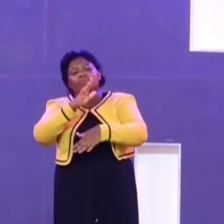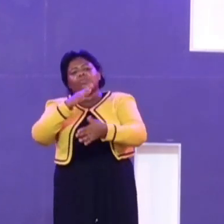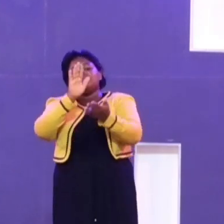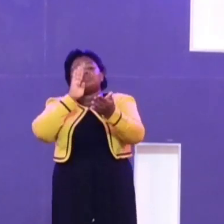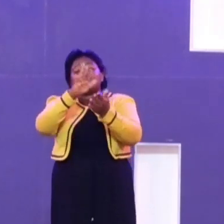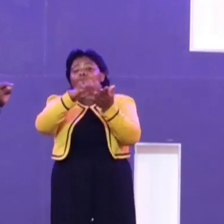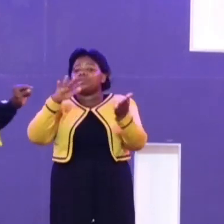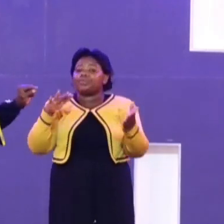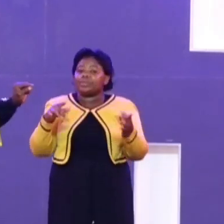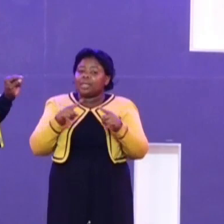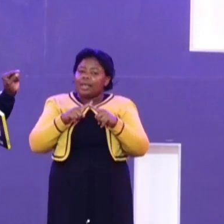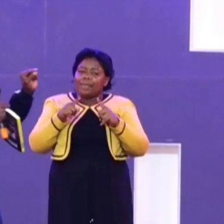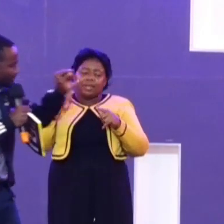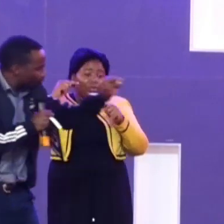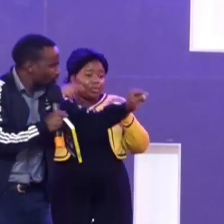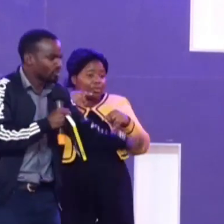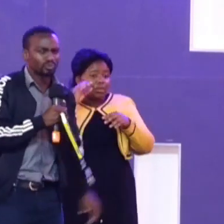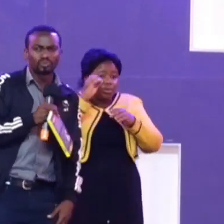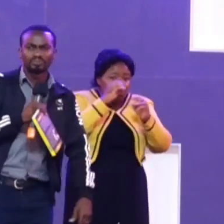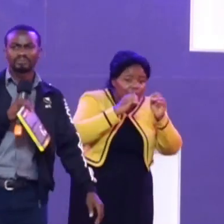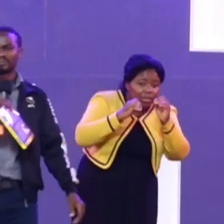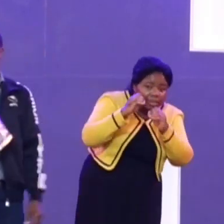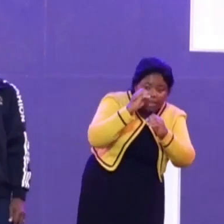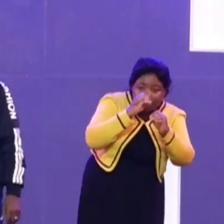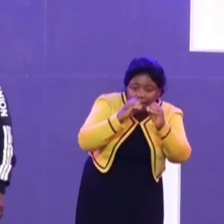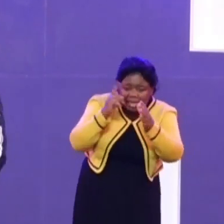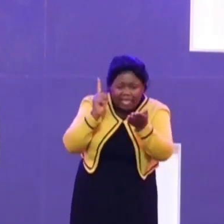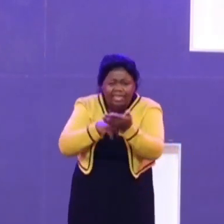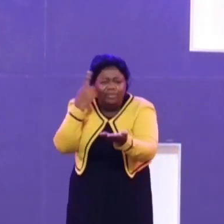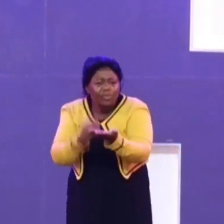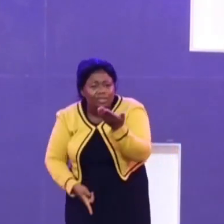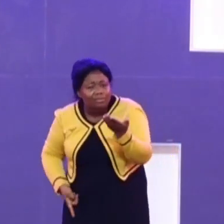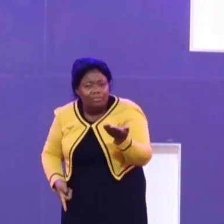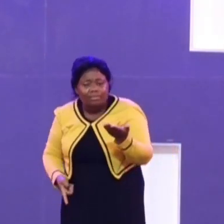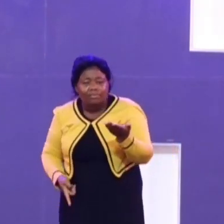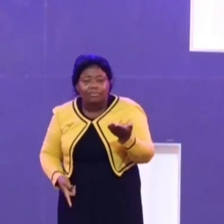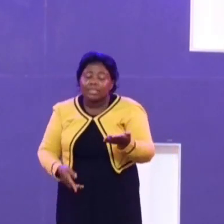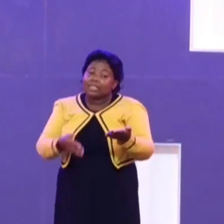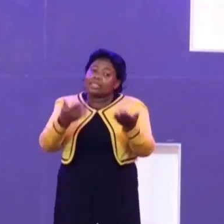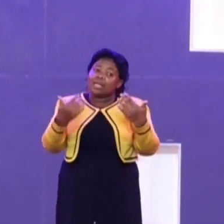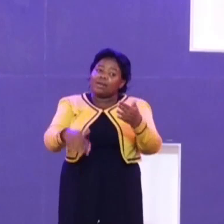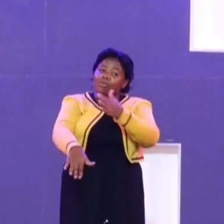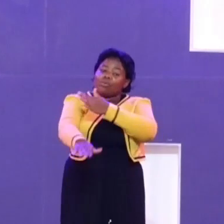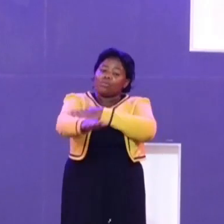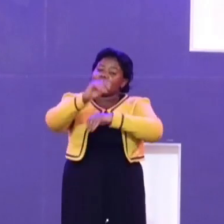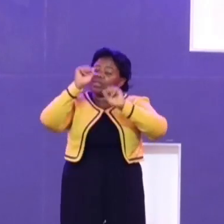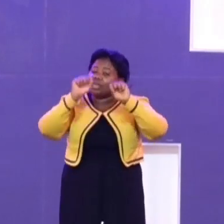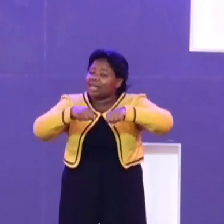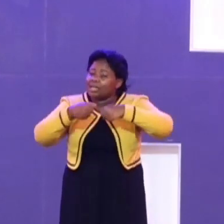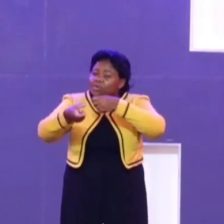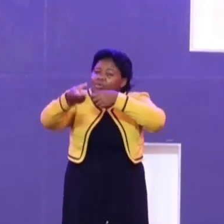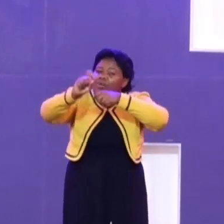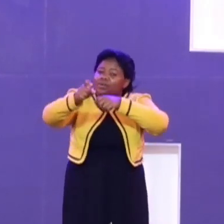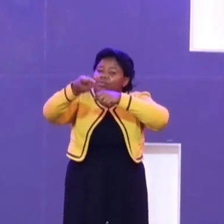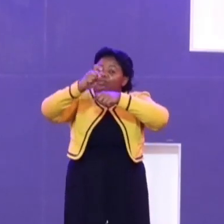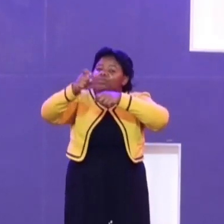of the Lord. Olwaleero ononya w'ofuniramu. But today you're inquiring, how do I benefit out of this? Kati Mukama tayinza kwongerako level ndala. Now the Lord